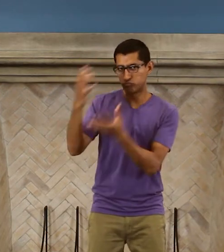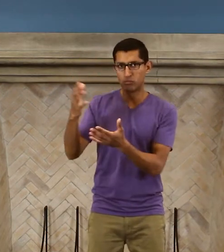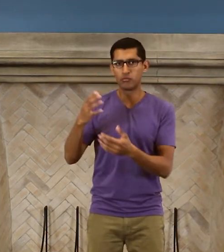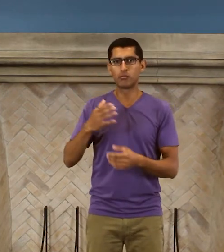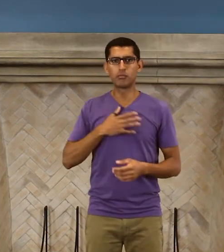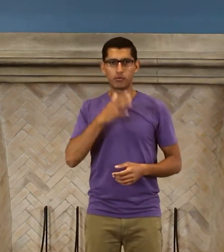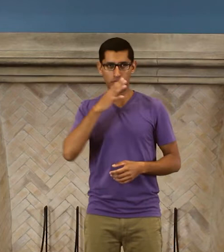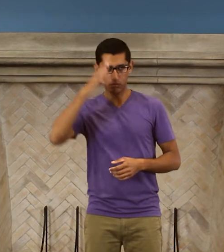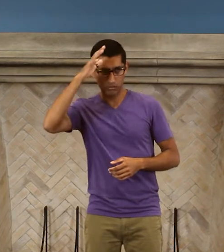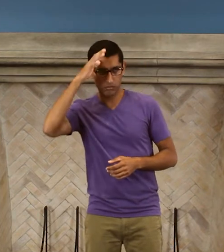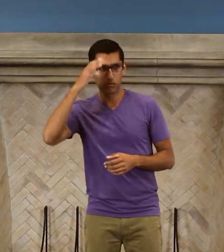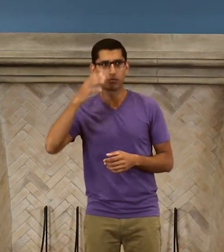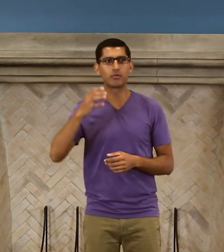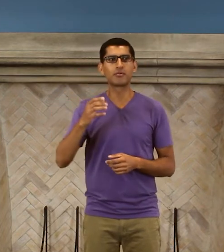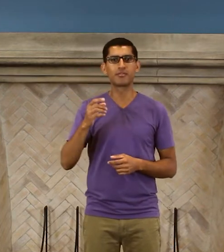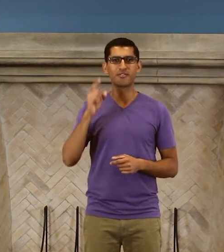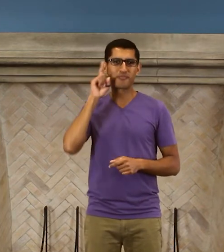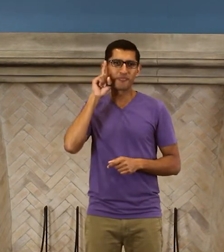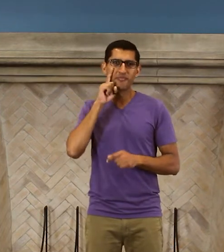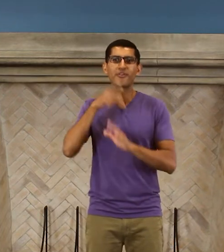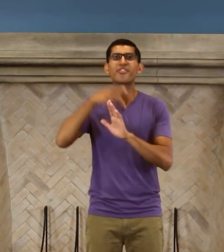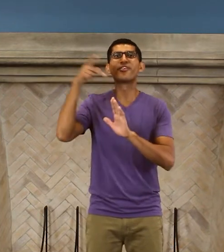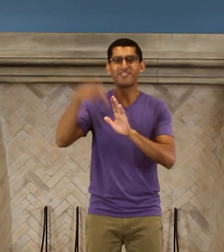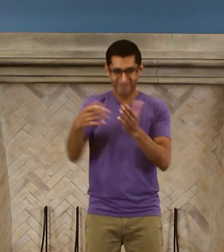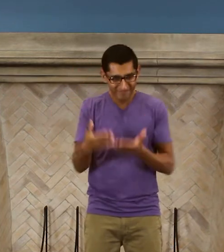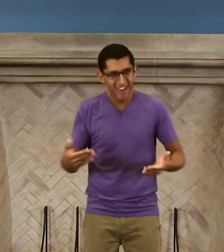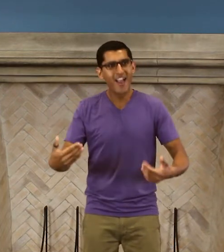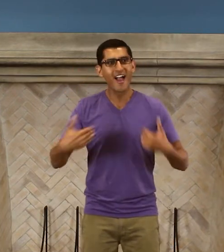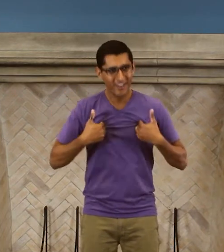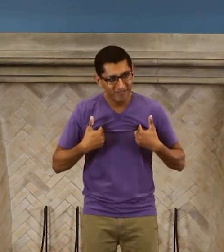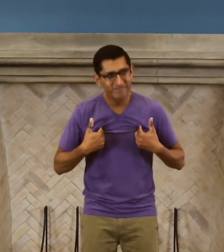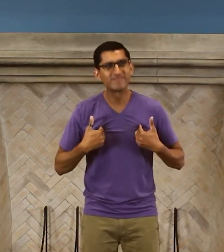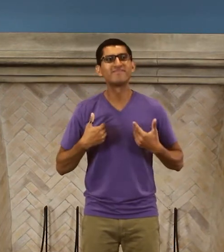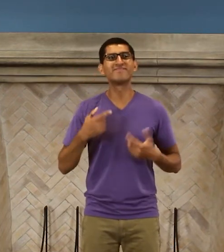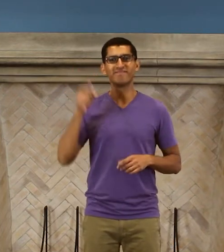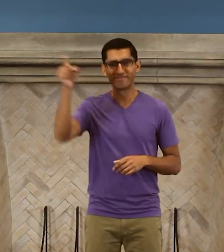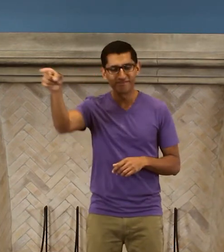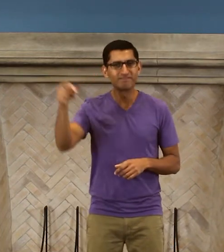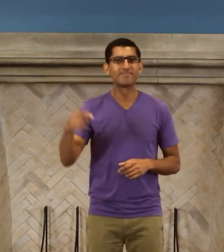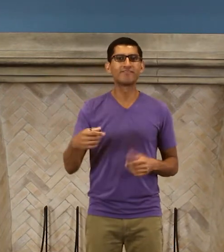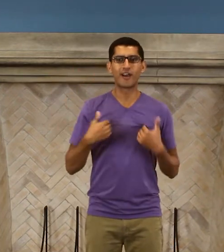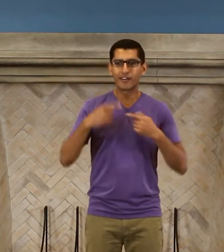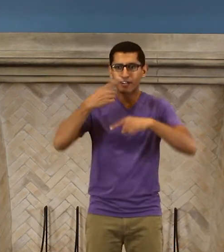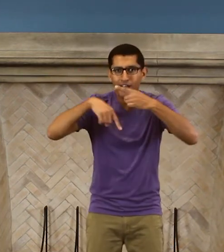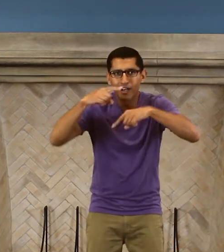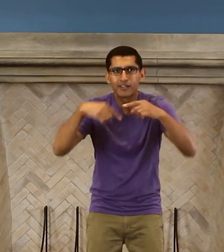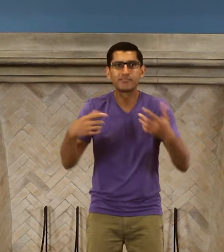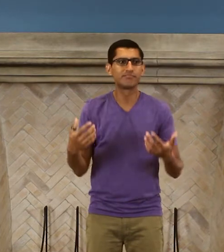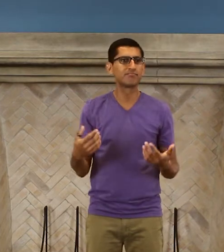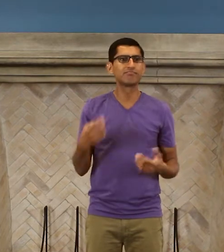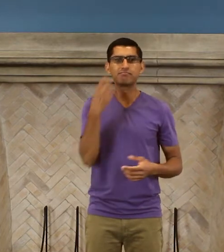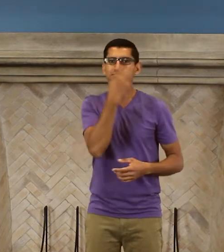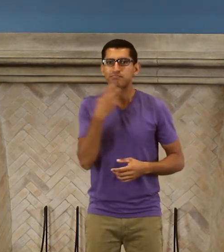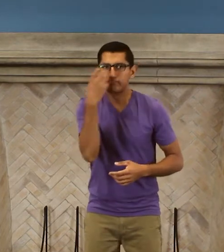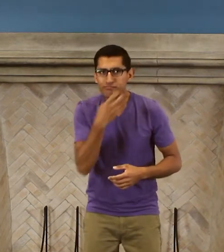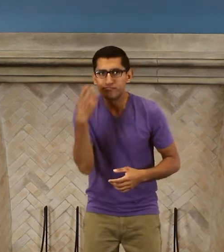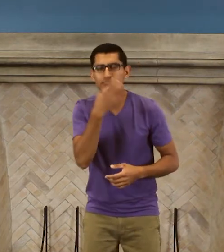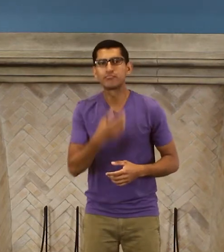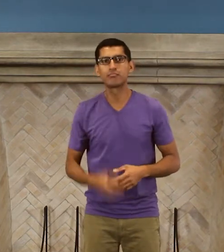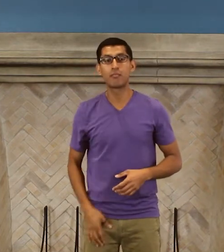the audiologist also told my parents about a deaf program that Santa Barbara had over at a school where they could